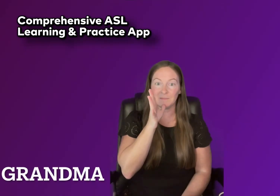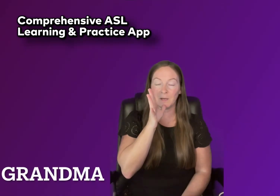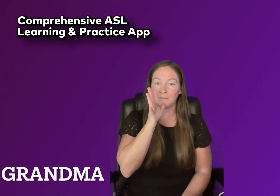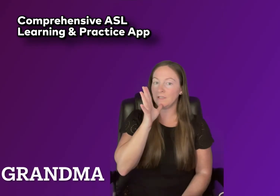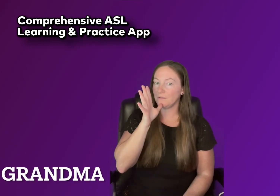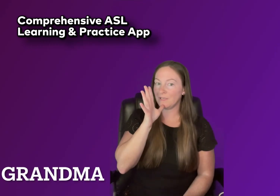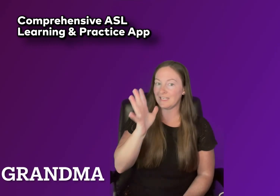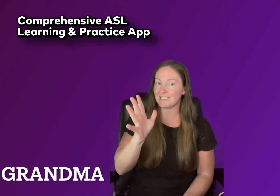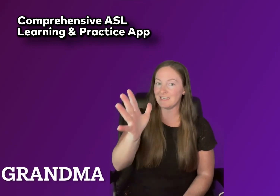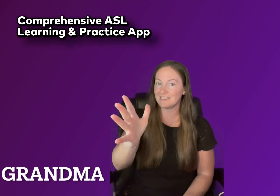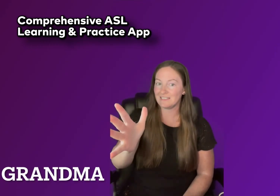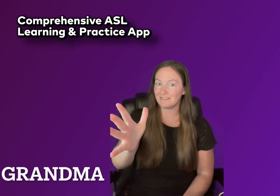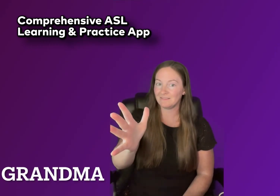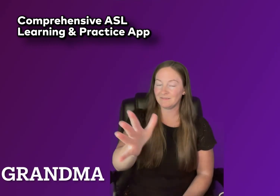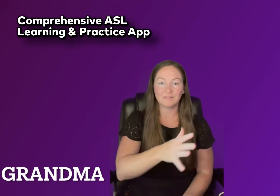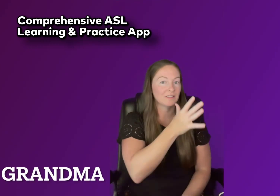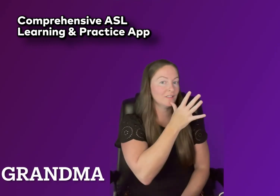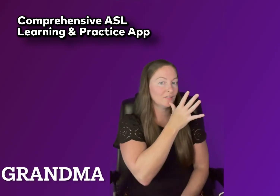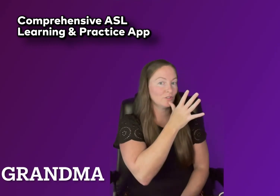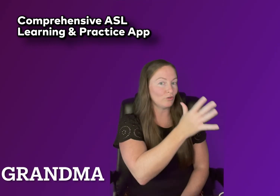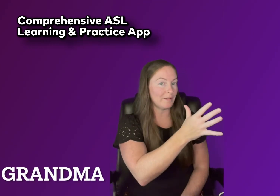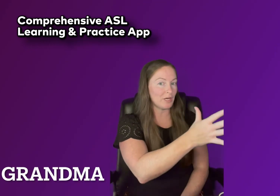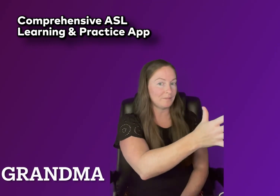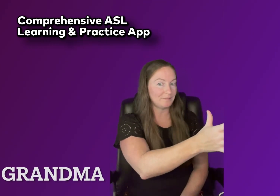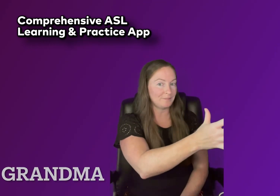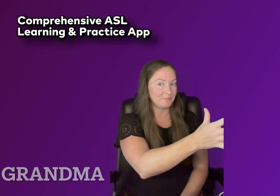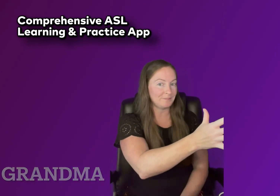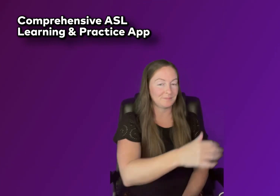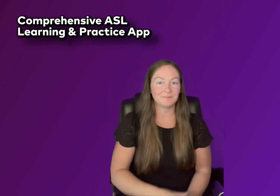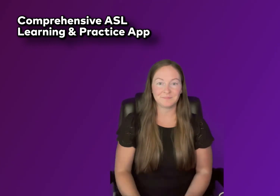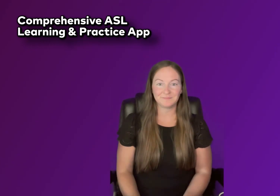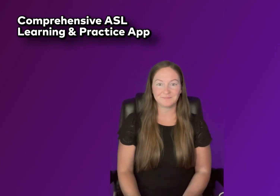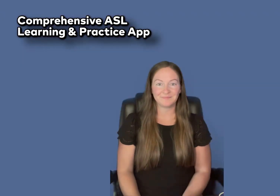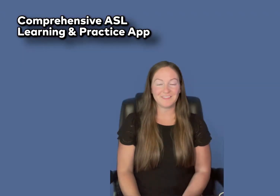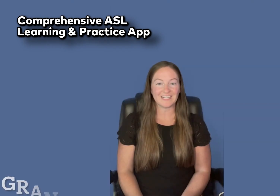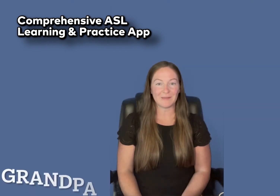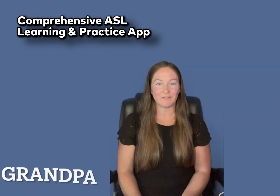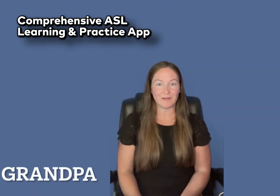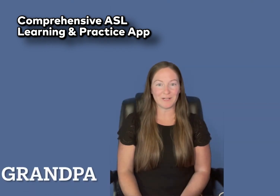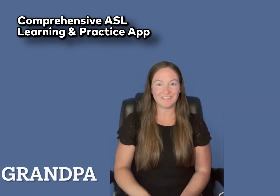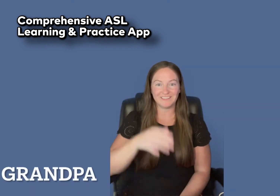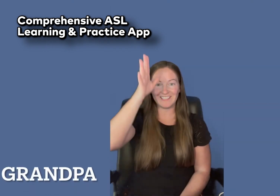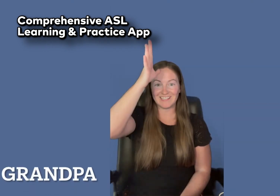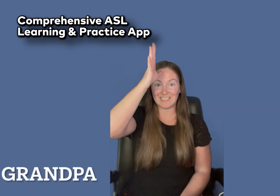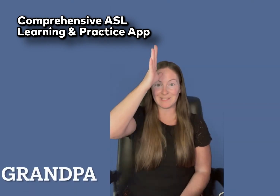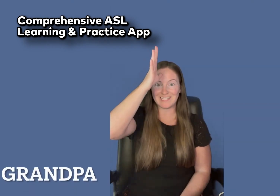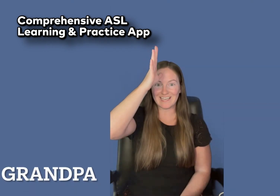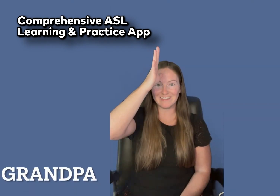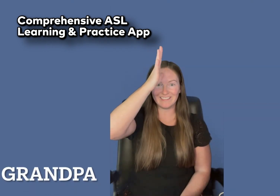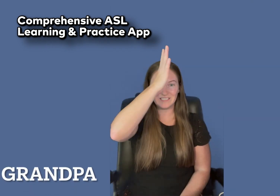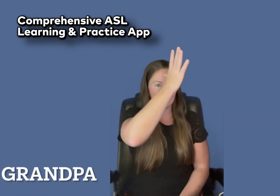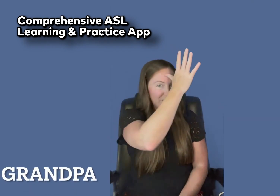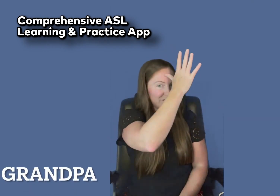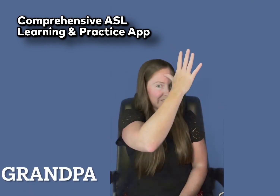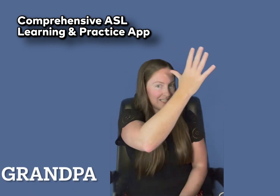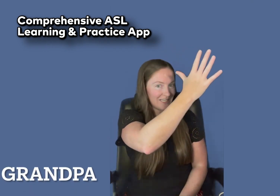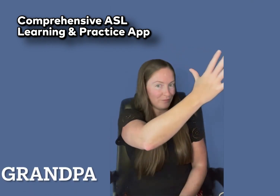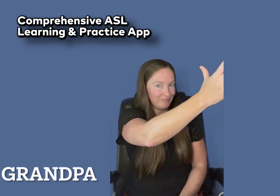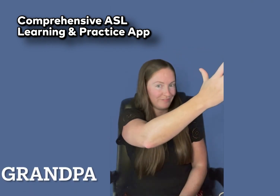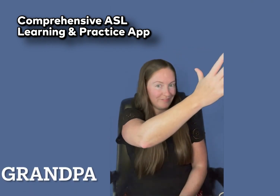with feedback. If you commit, you can gain solid functional ability in ASL. Disadvantages: with greater depth comes greater